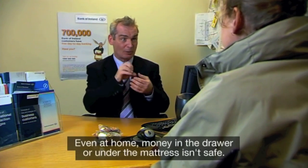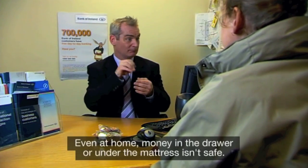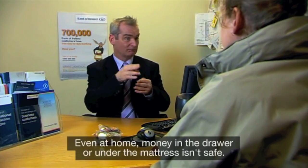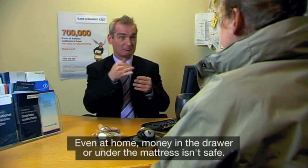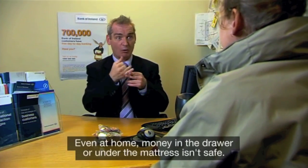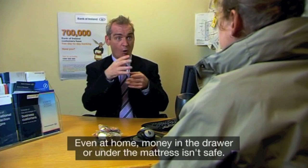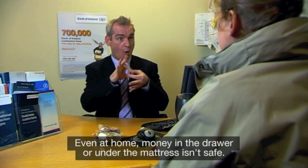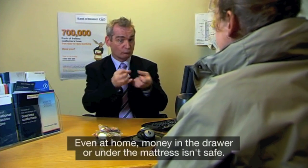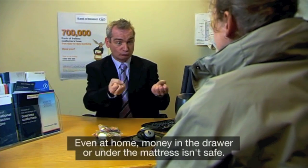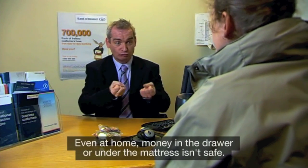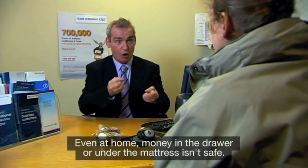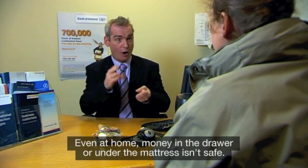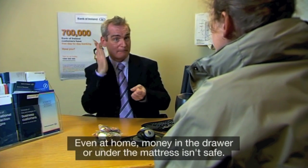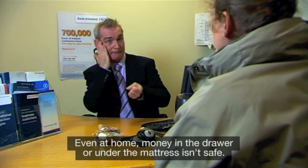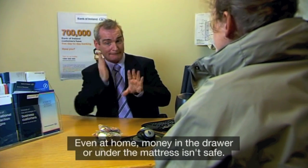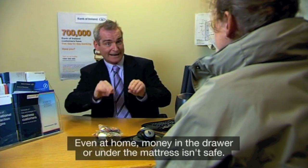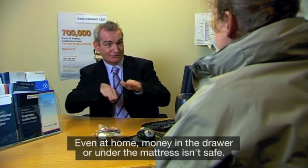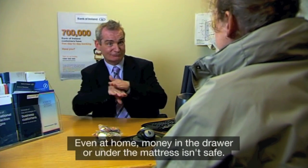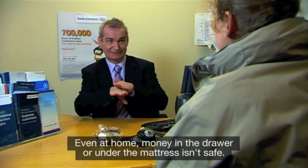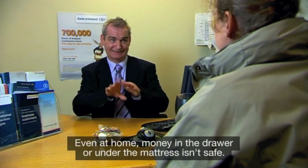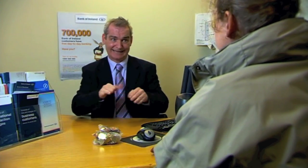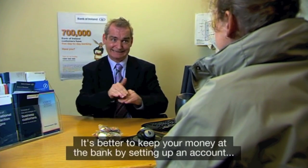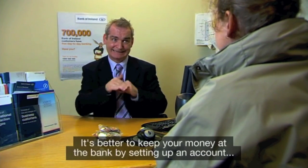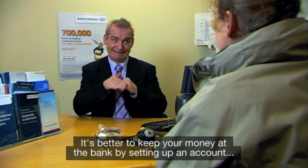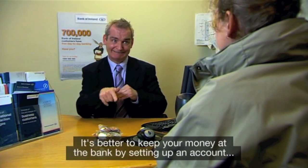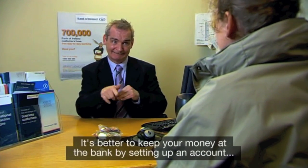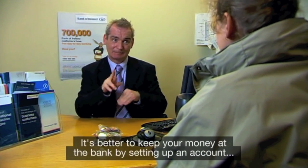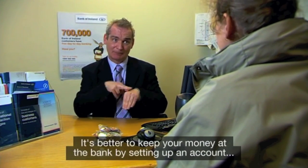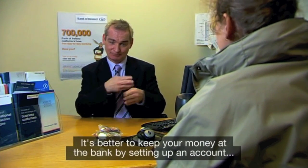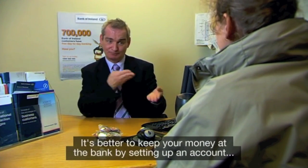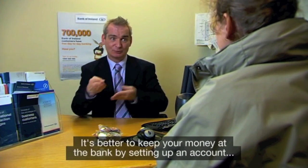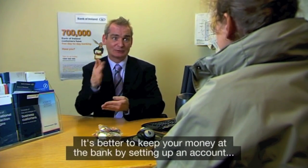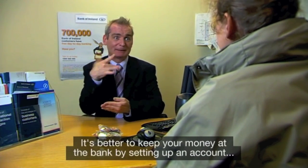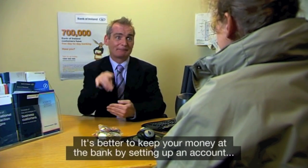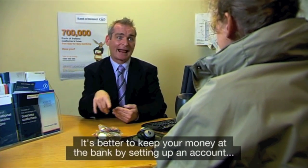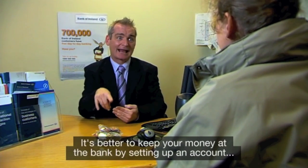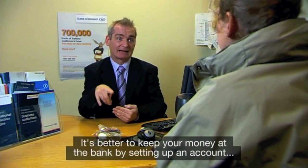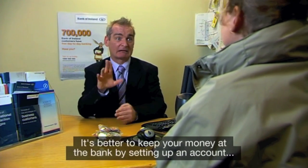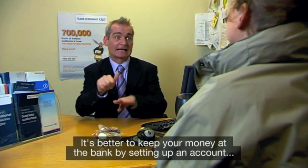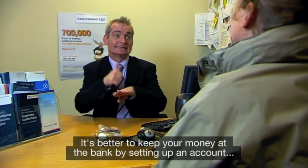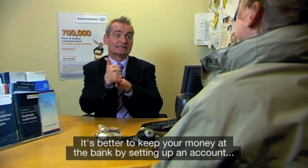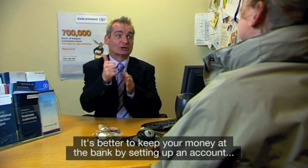in the drawer under the mattress isn't safe. It's better to keep your money at the bank by setting up an account.